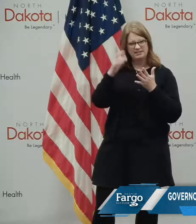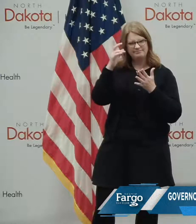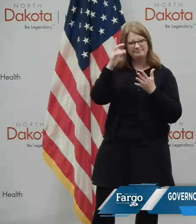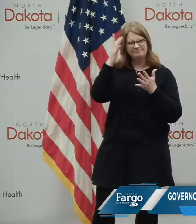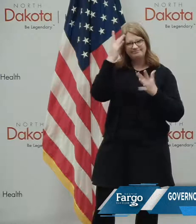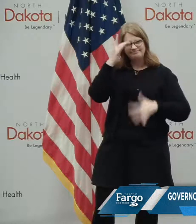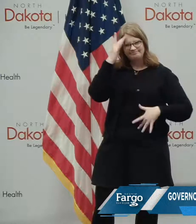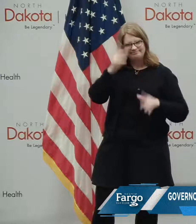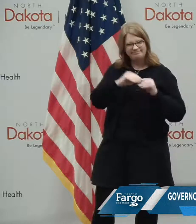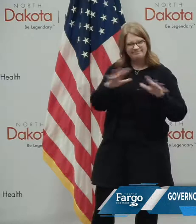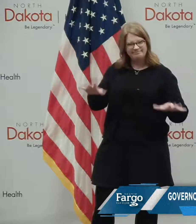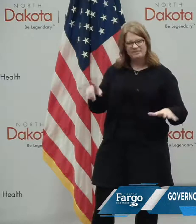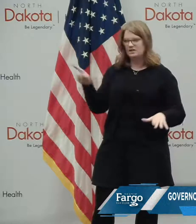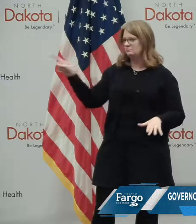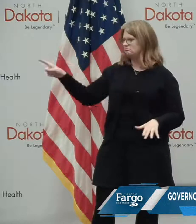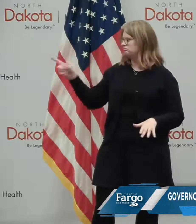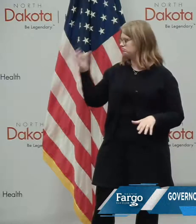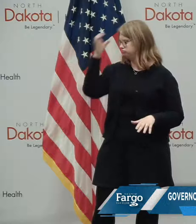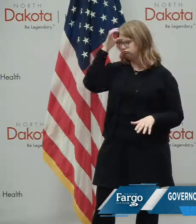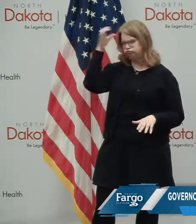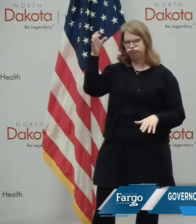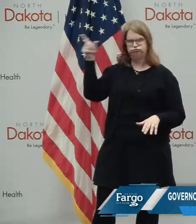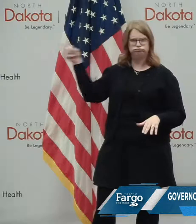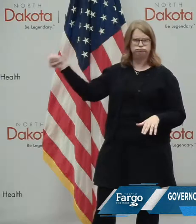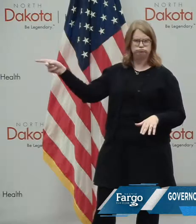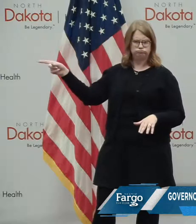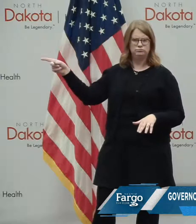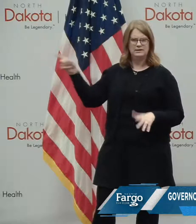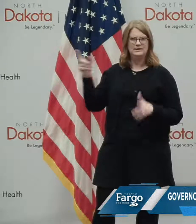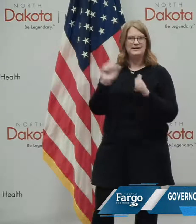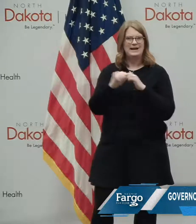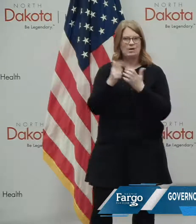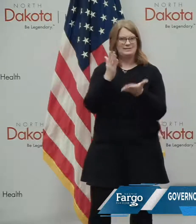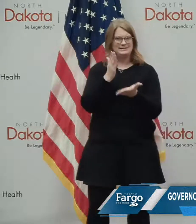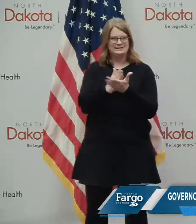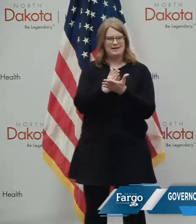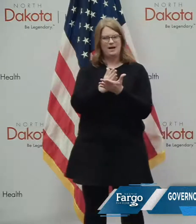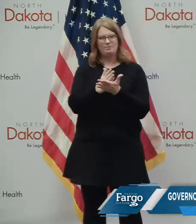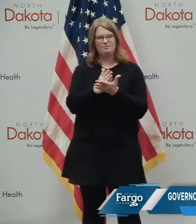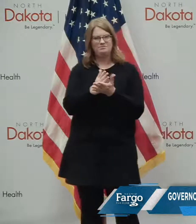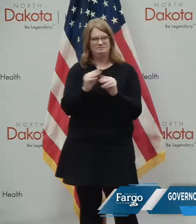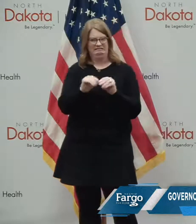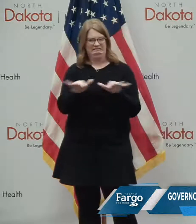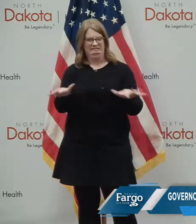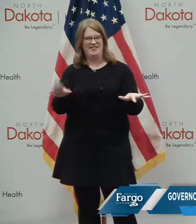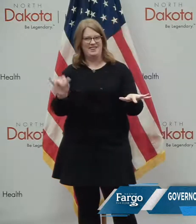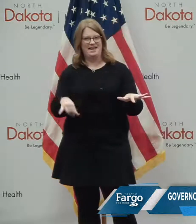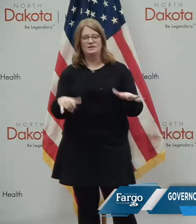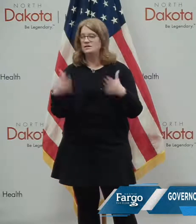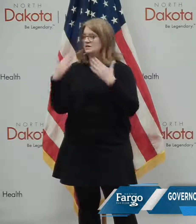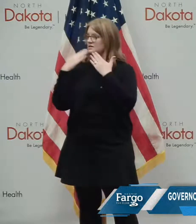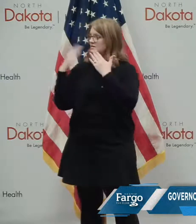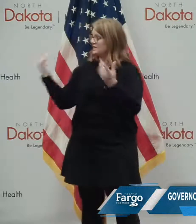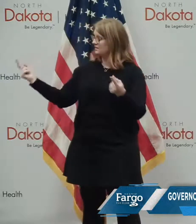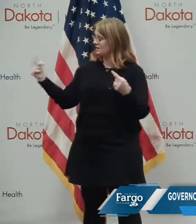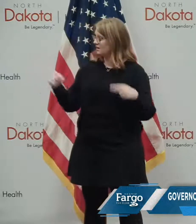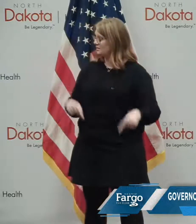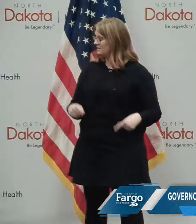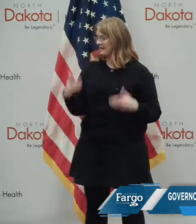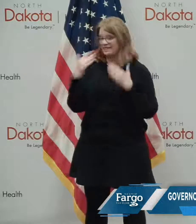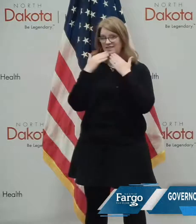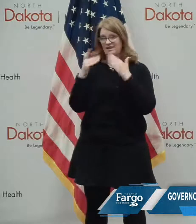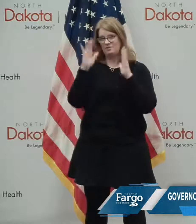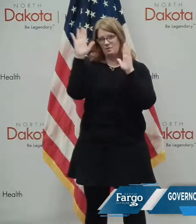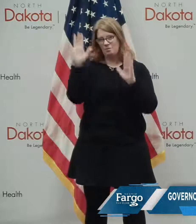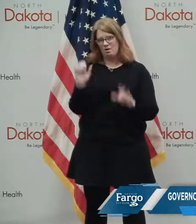deeply steeped in how epidemics work and how to stop them. And so again, I want to thank him not only for being here today, but thank him for all the great